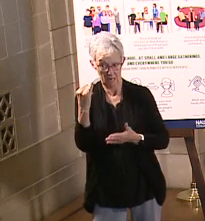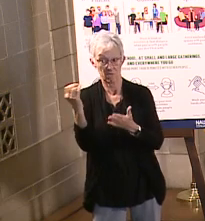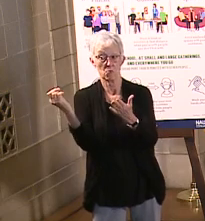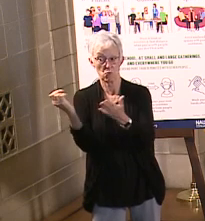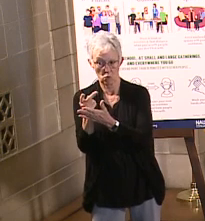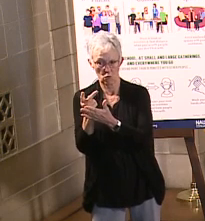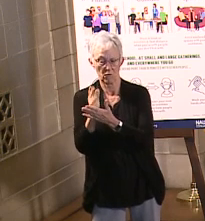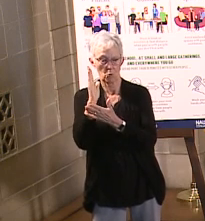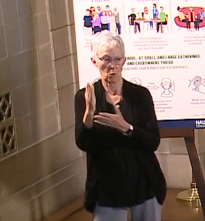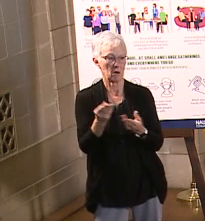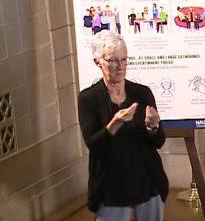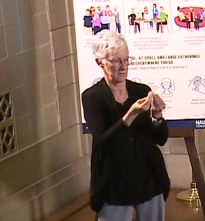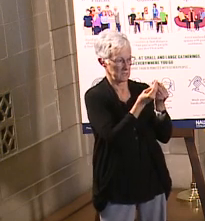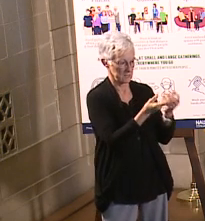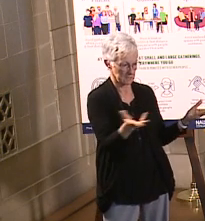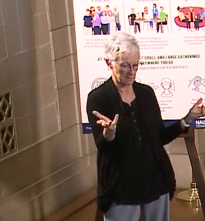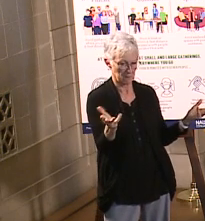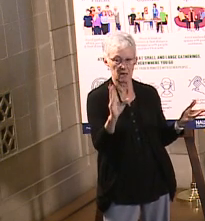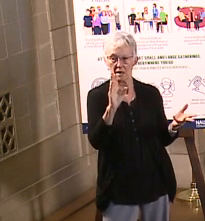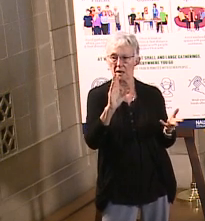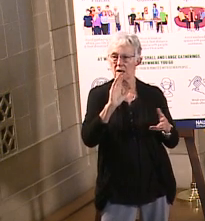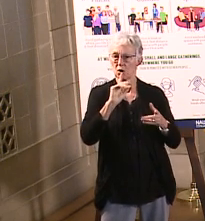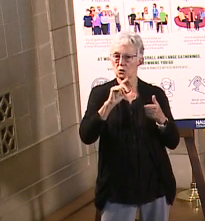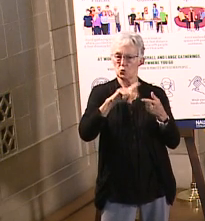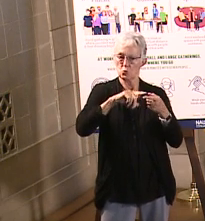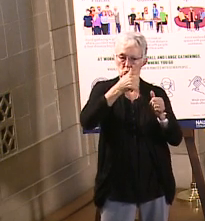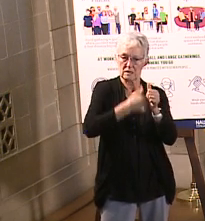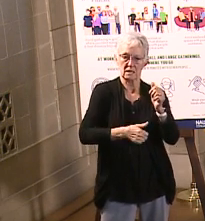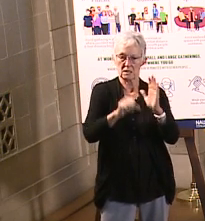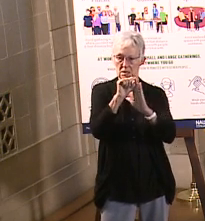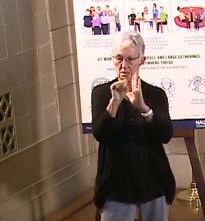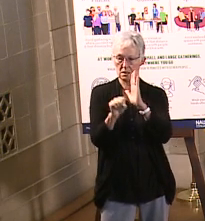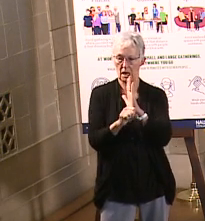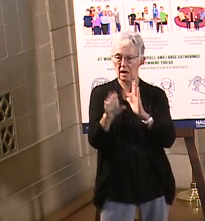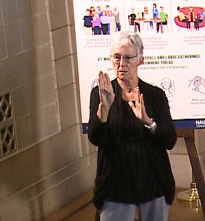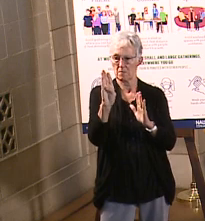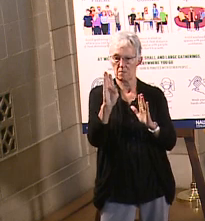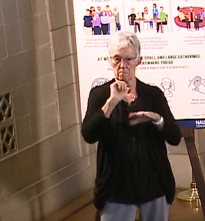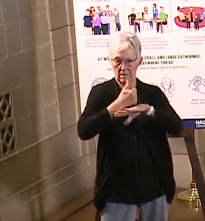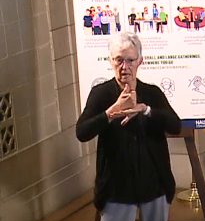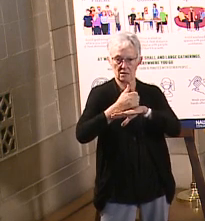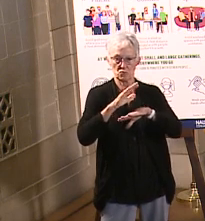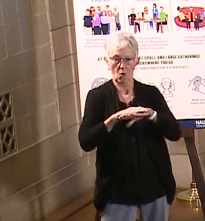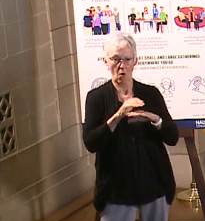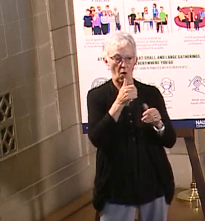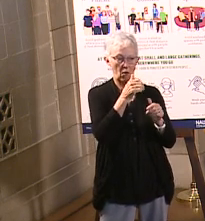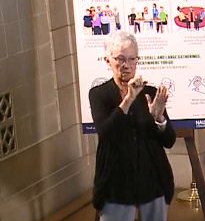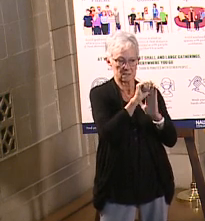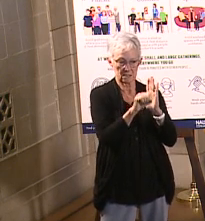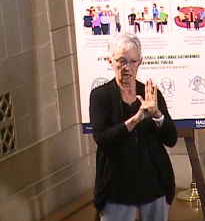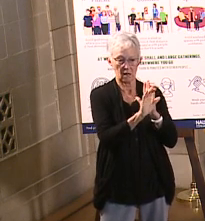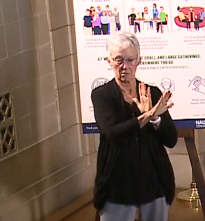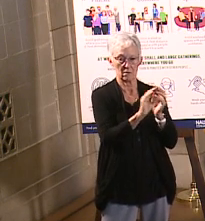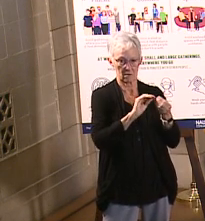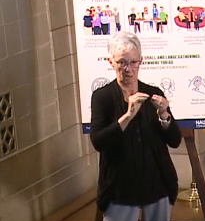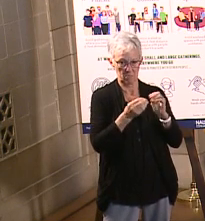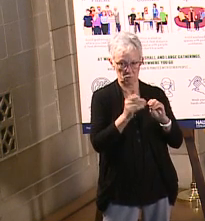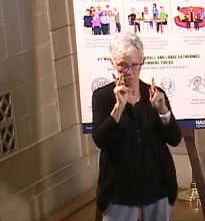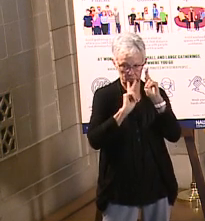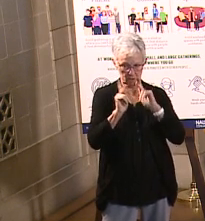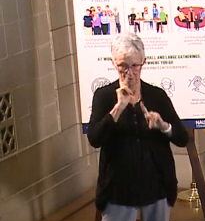by population with a limited amount of doses being available initially. I'd like to run through what our forecasted allocations